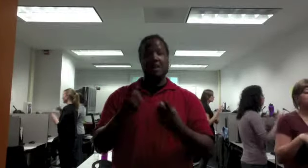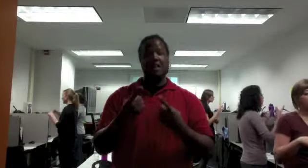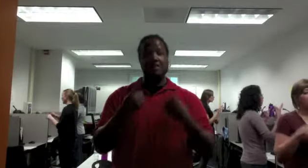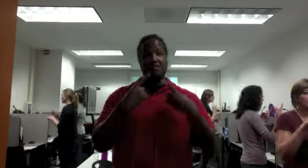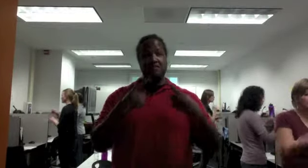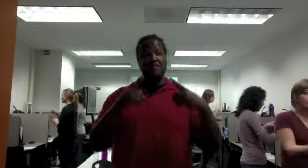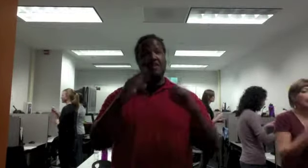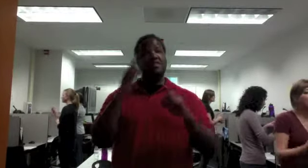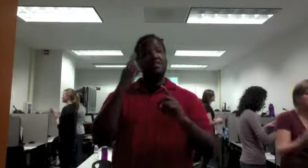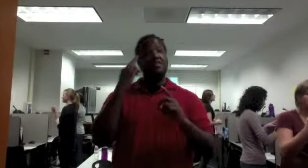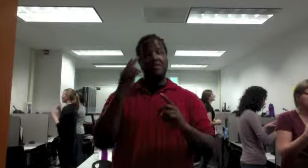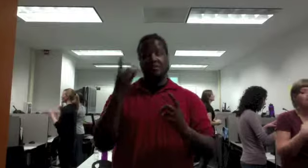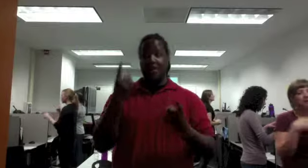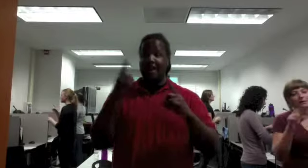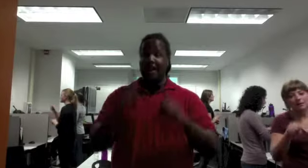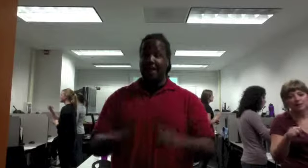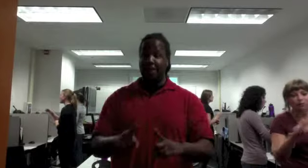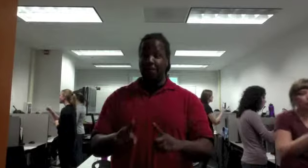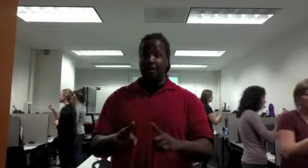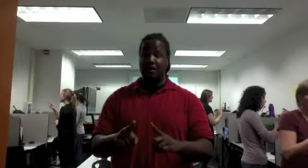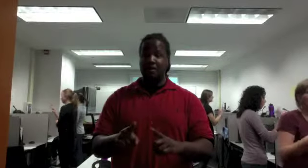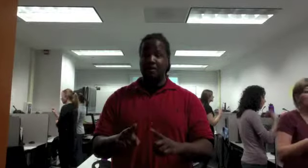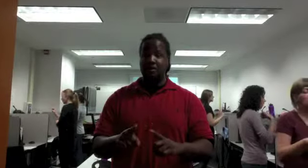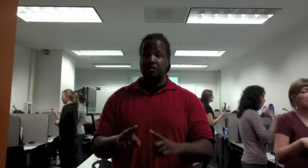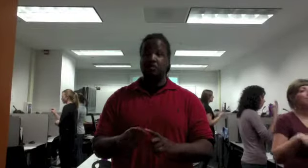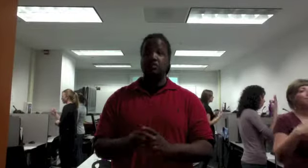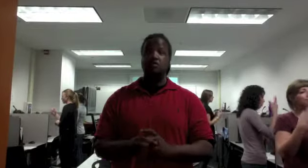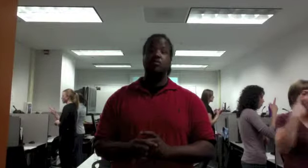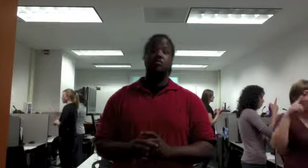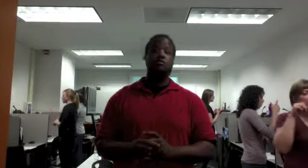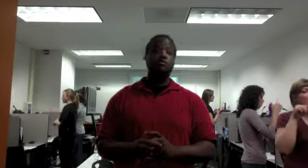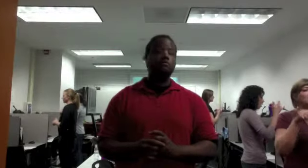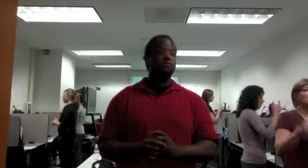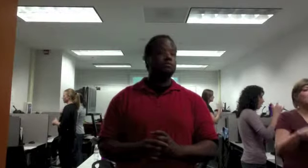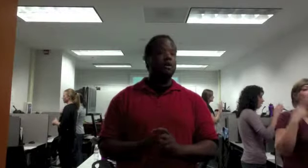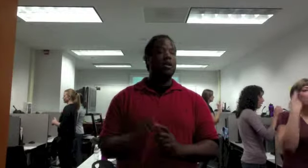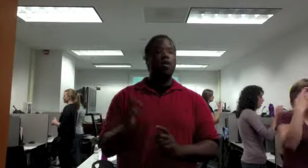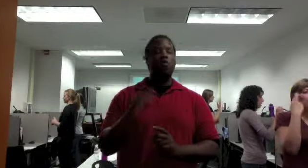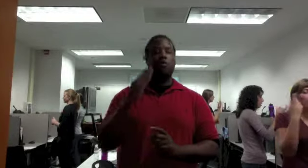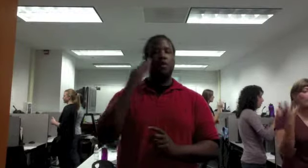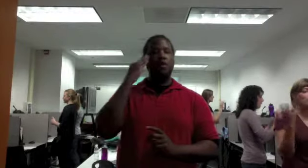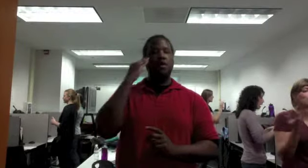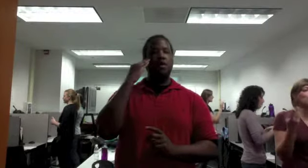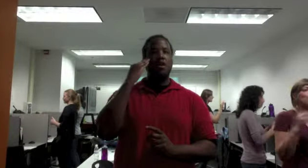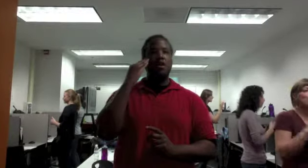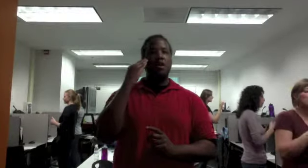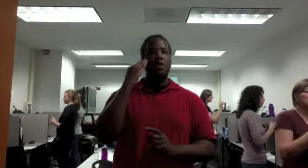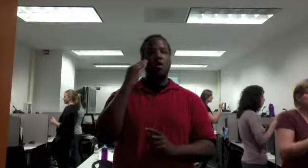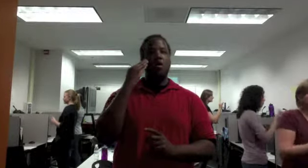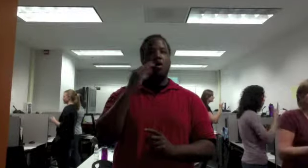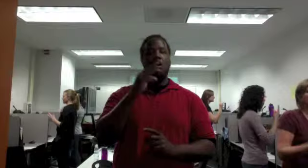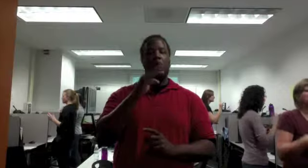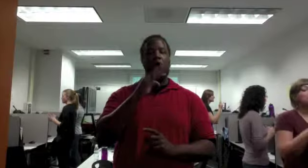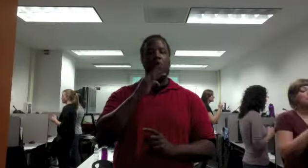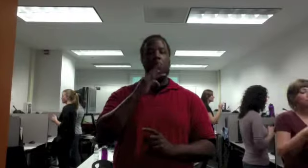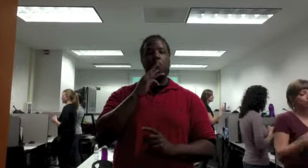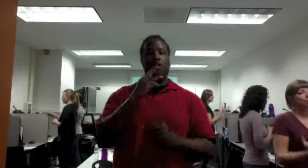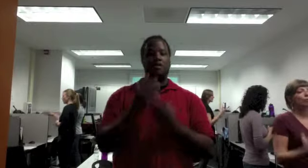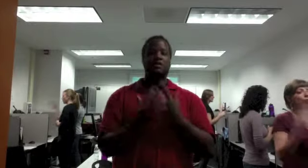no. Well, they finally came up with the reason why condensation takes place. Now, where we know that condensation is water collecting on the outside of